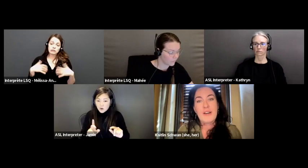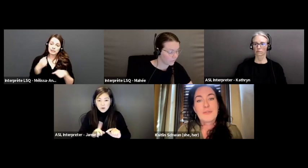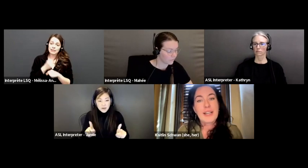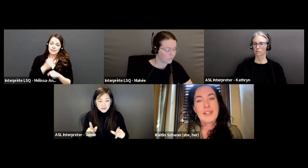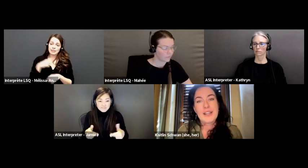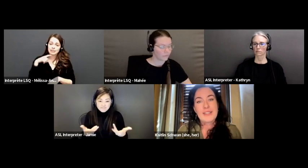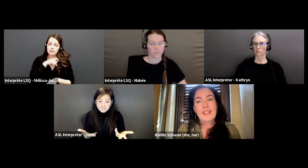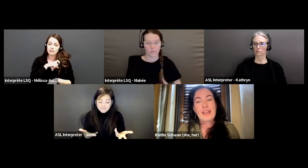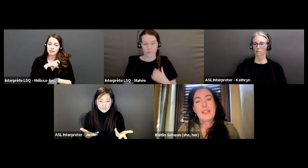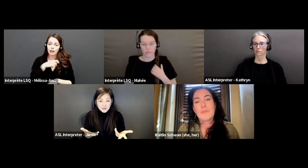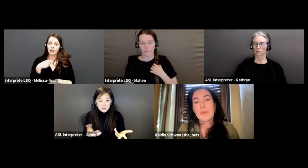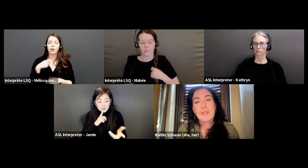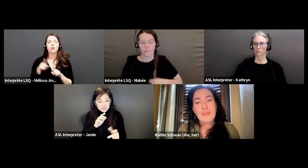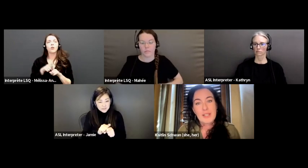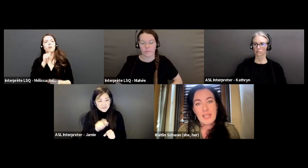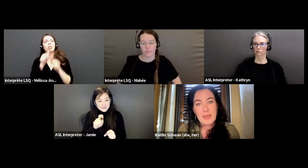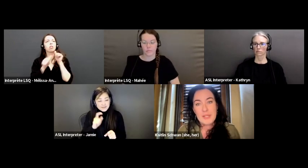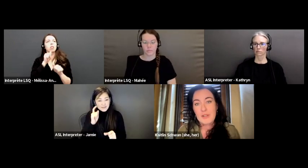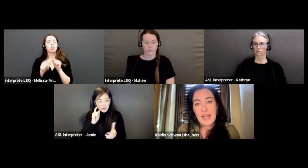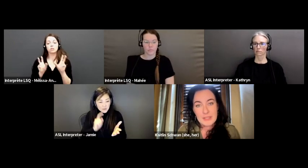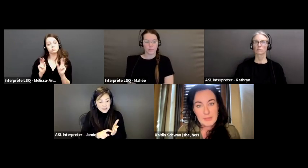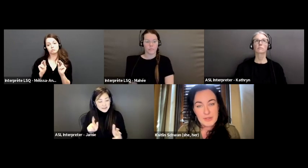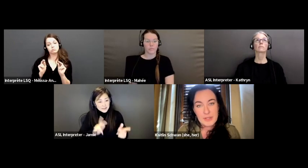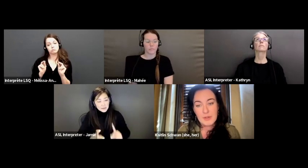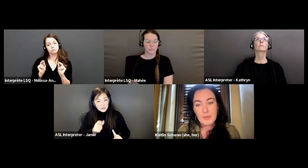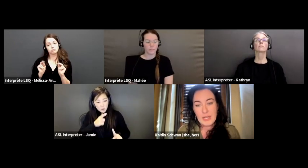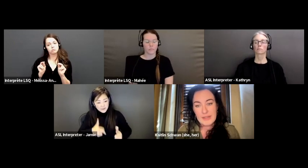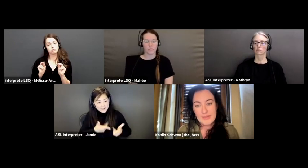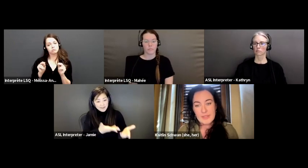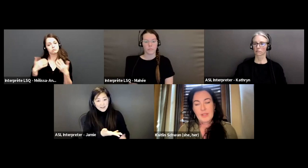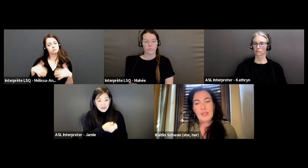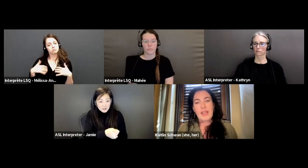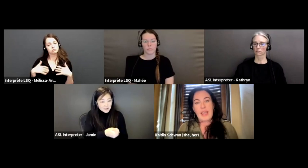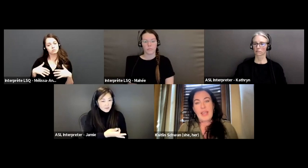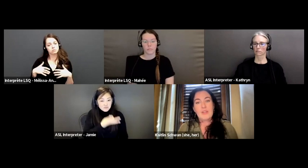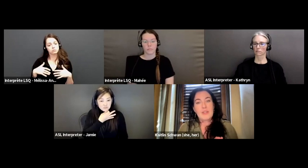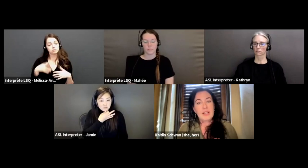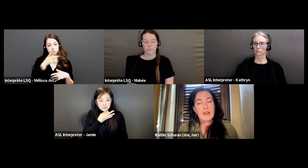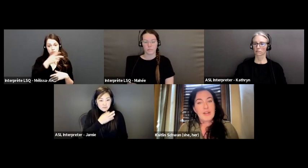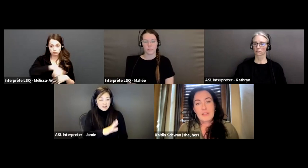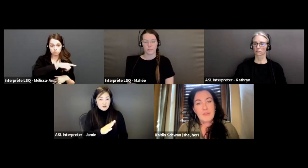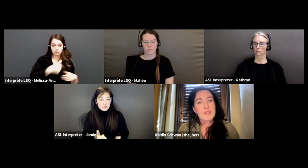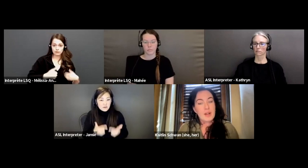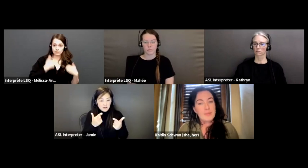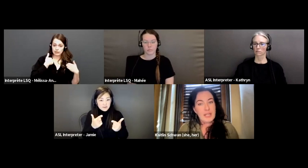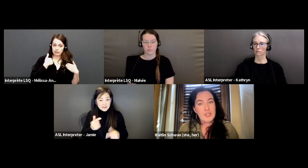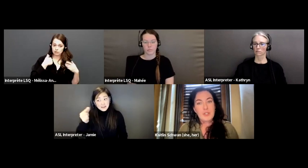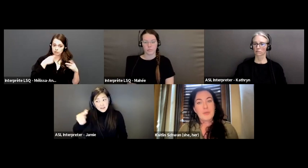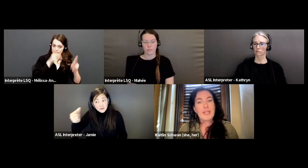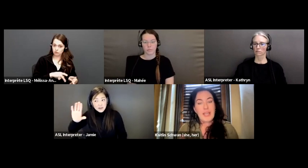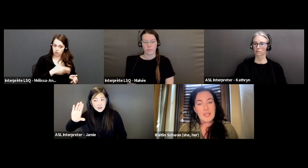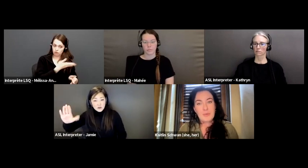heart of recognizing that people living in encampments are experts in their own lives, and that it's government's